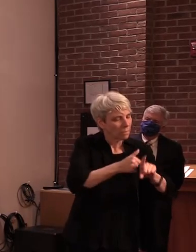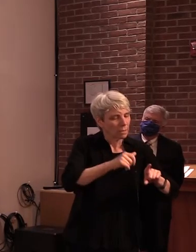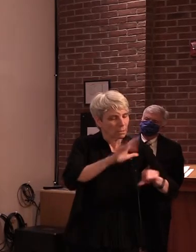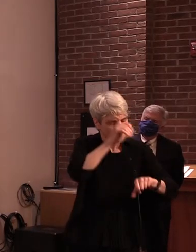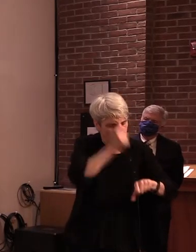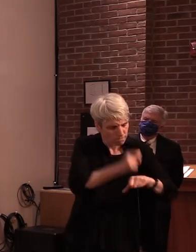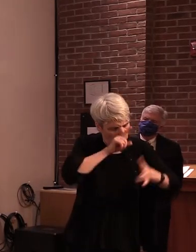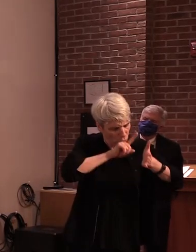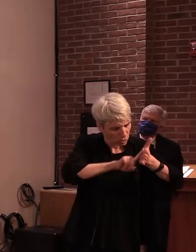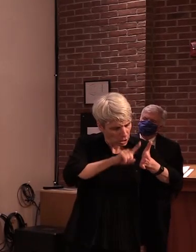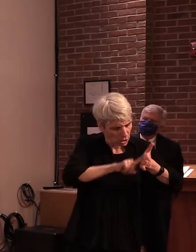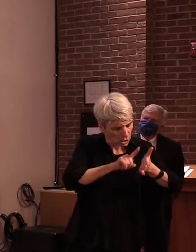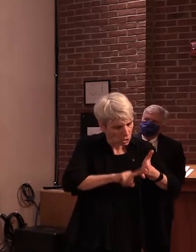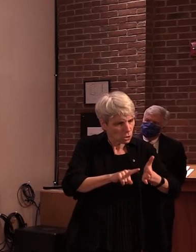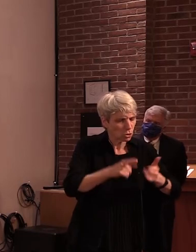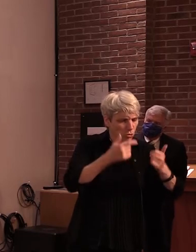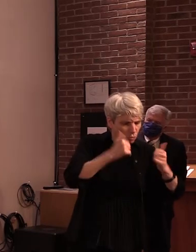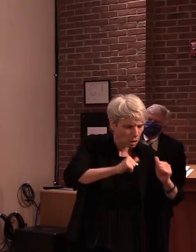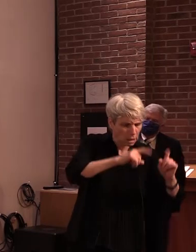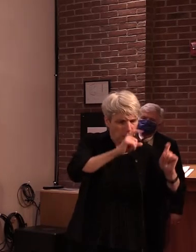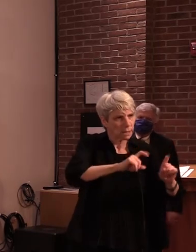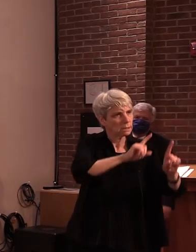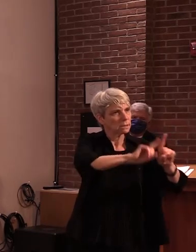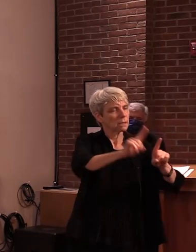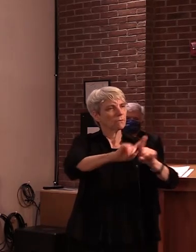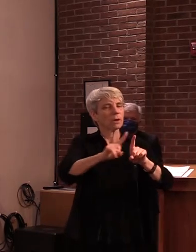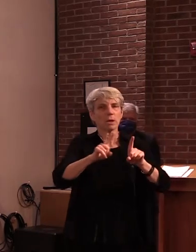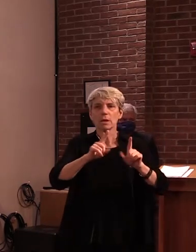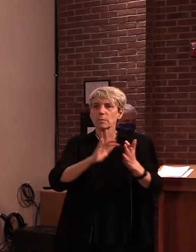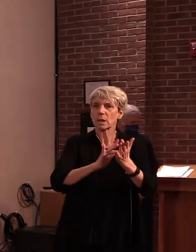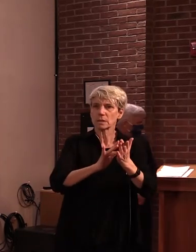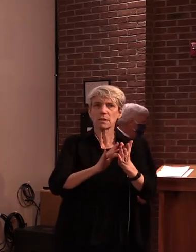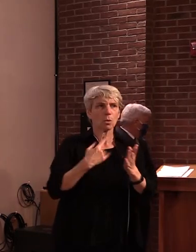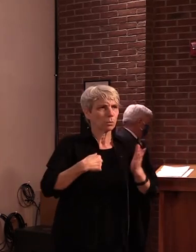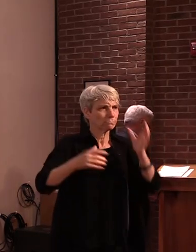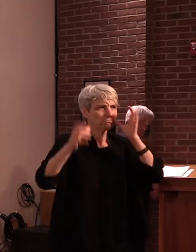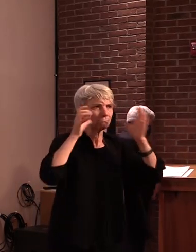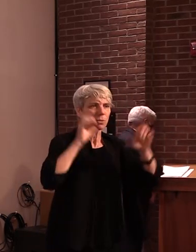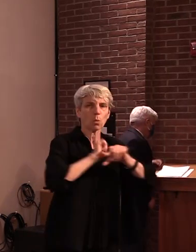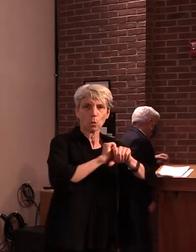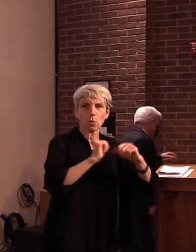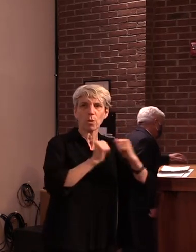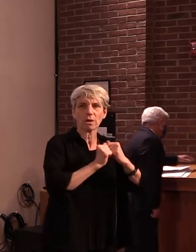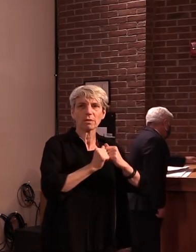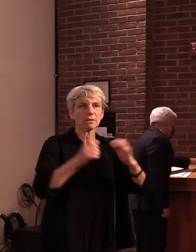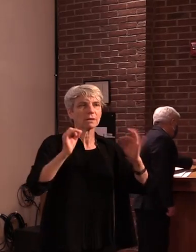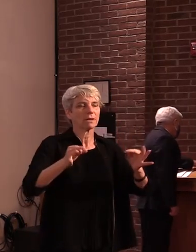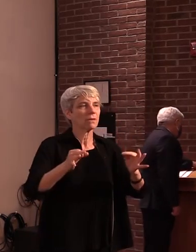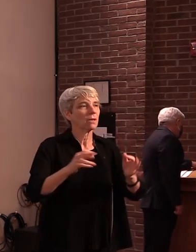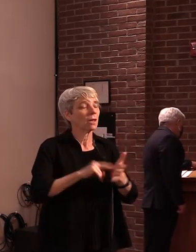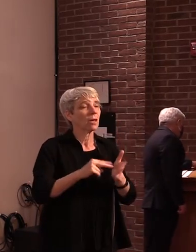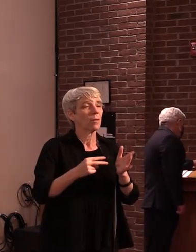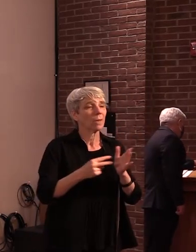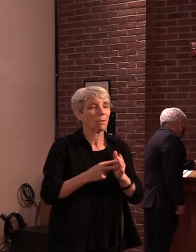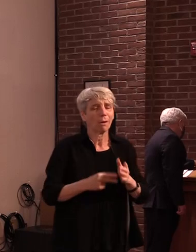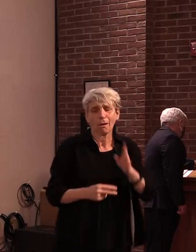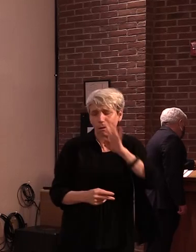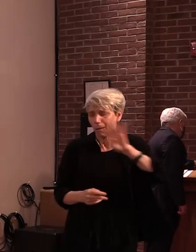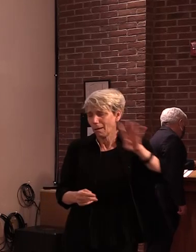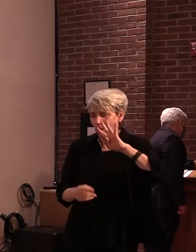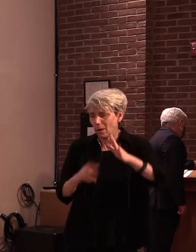that are testing these drugs in other diseases. So clearly, we wouldn't put our heads in the